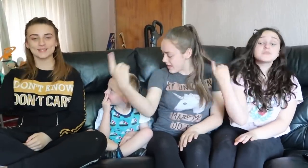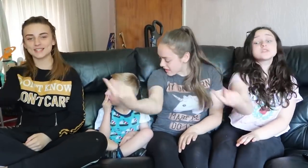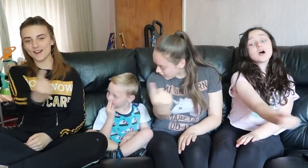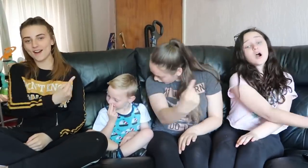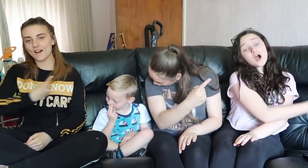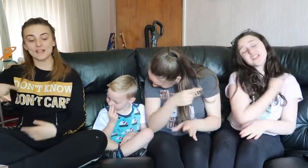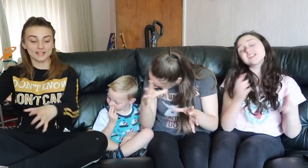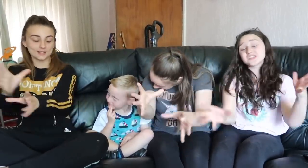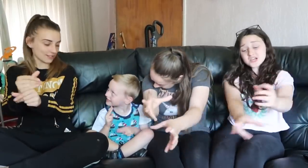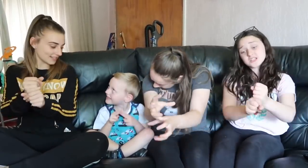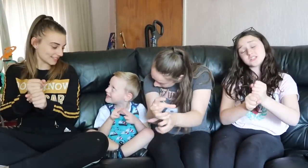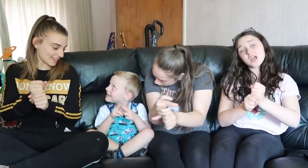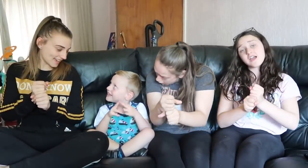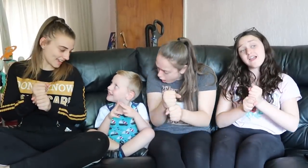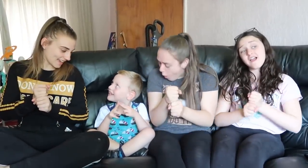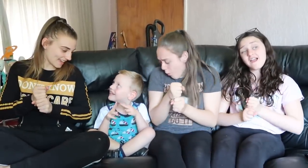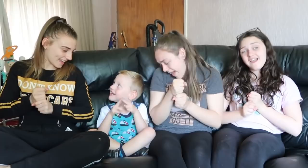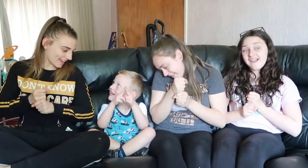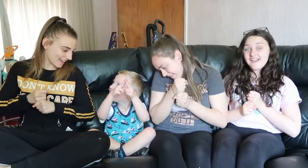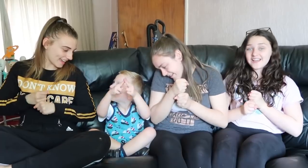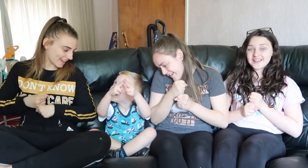is all What is this? Oh well done!